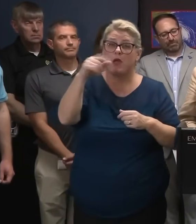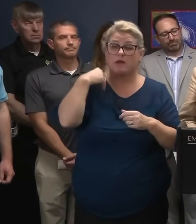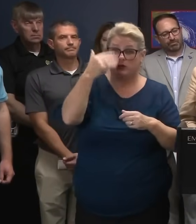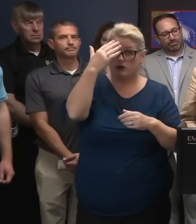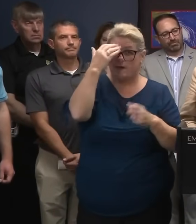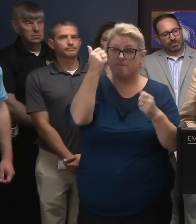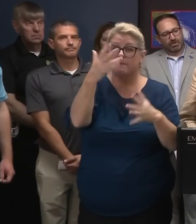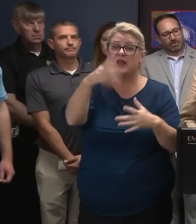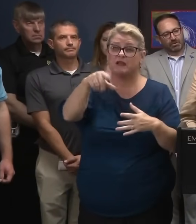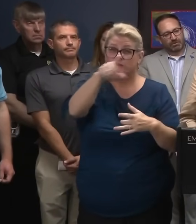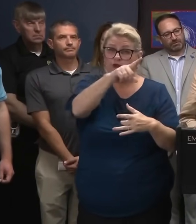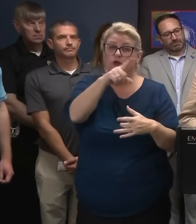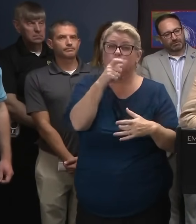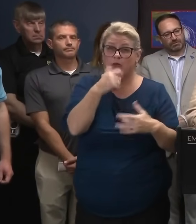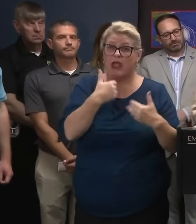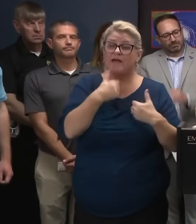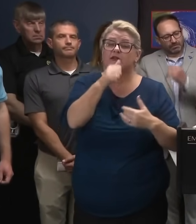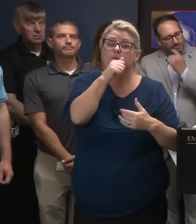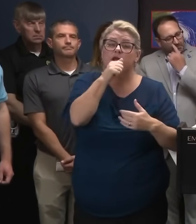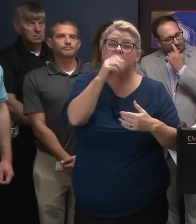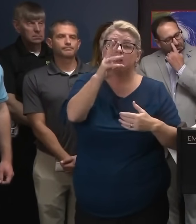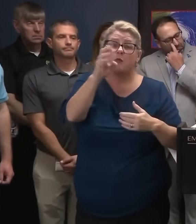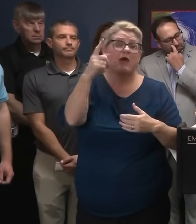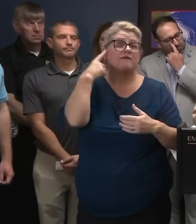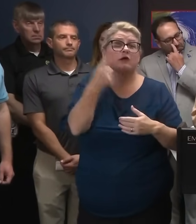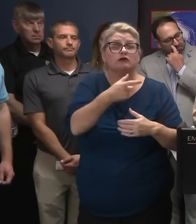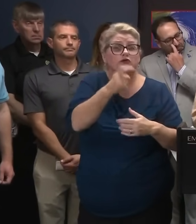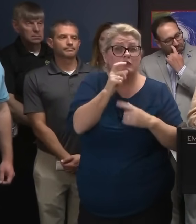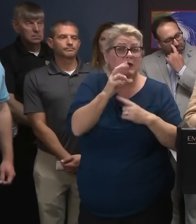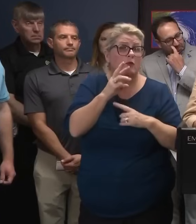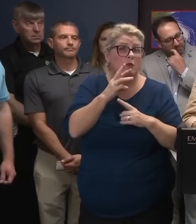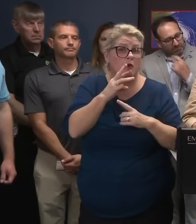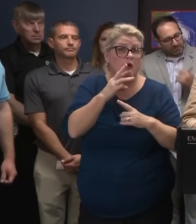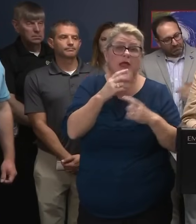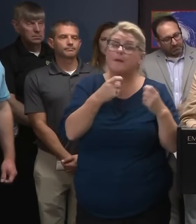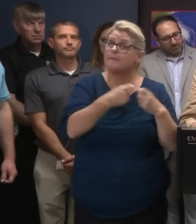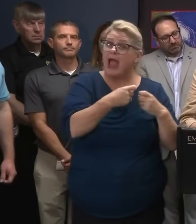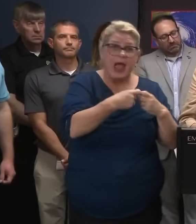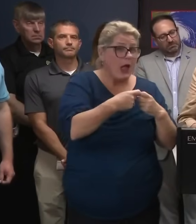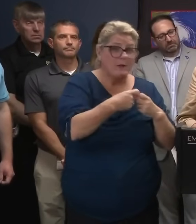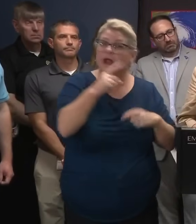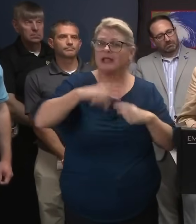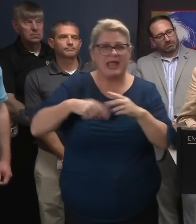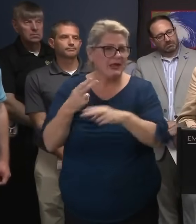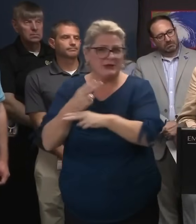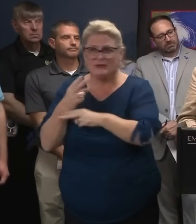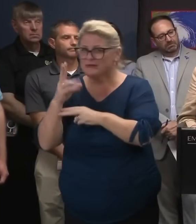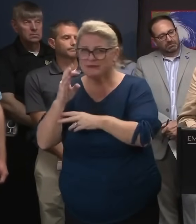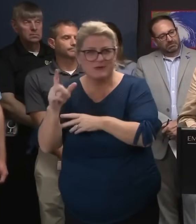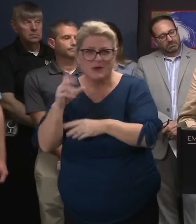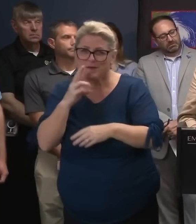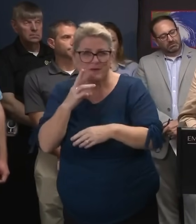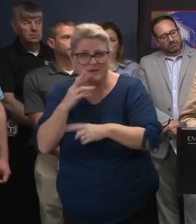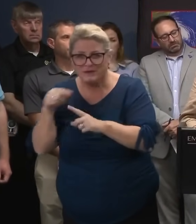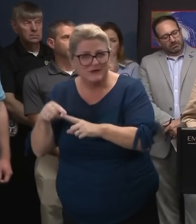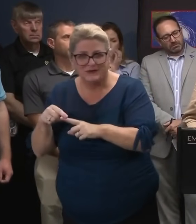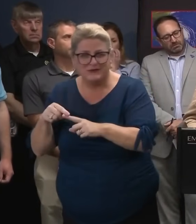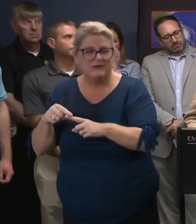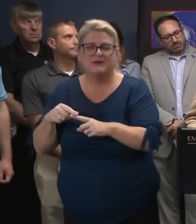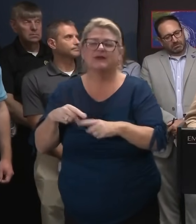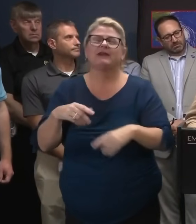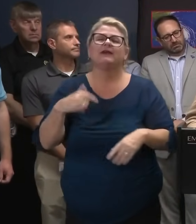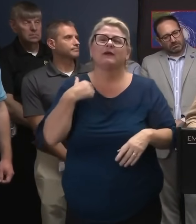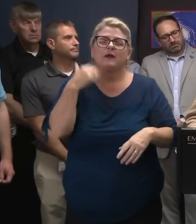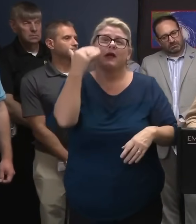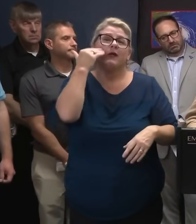lot of folks who rely on private wells for their drinking water, and when you don't have power, you don't have access to drinking water. We